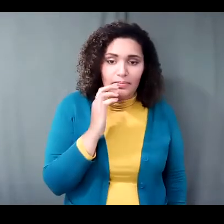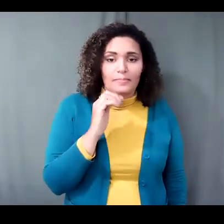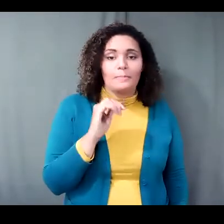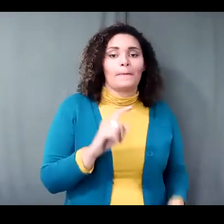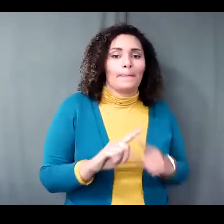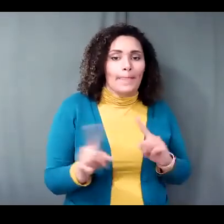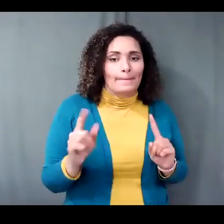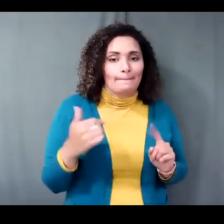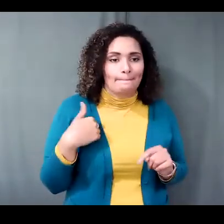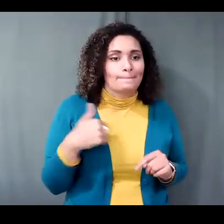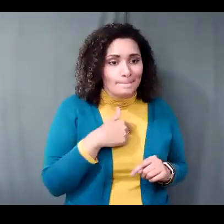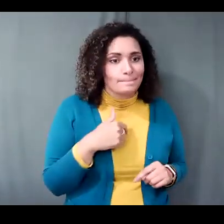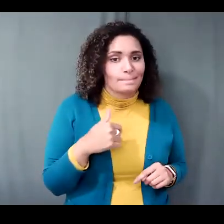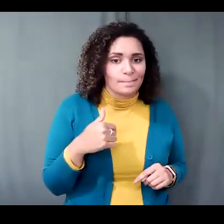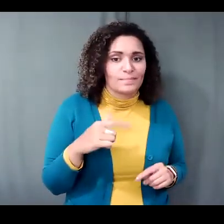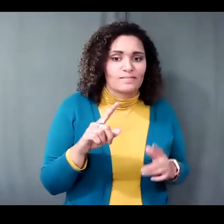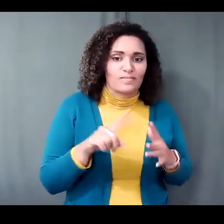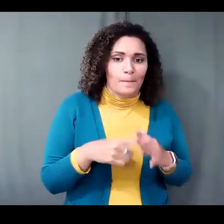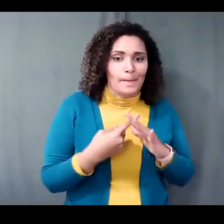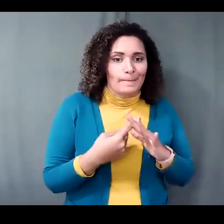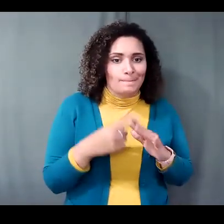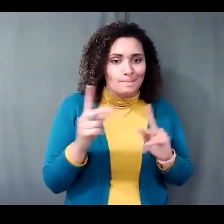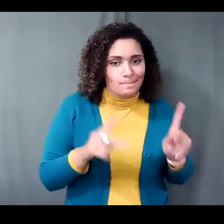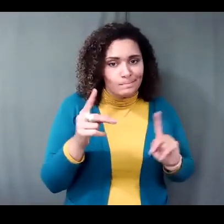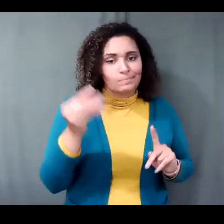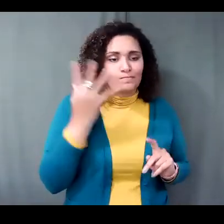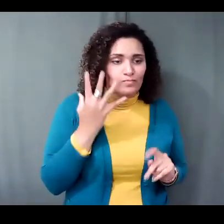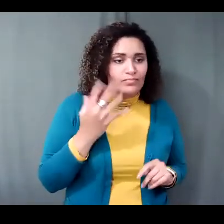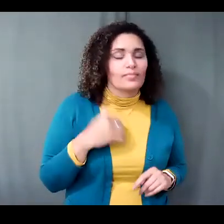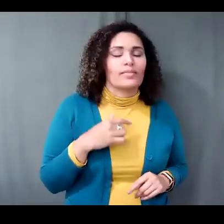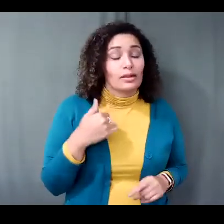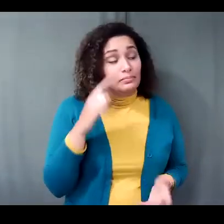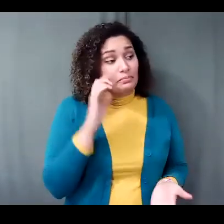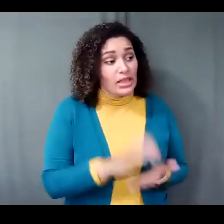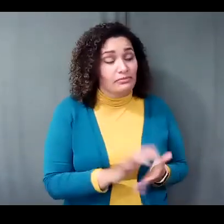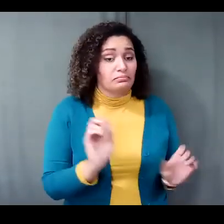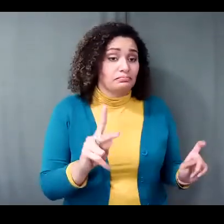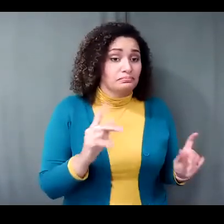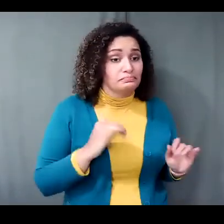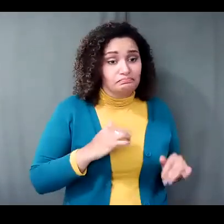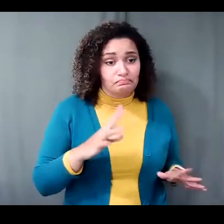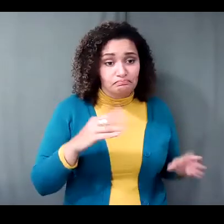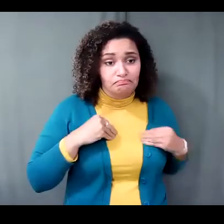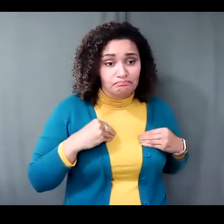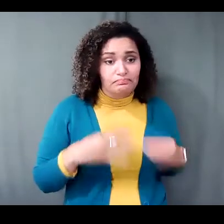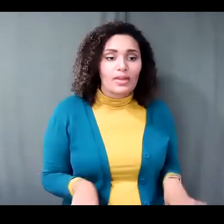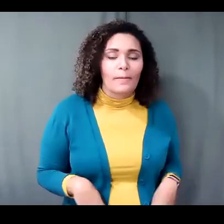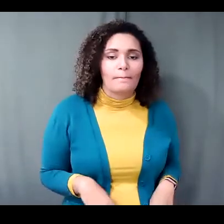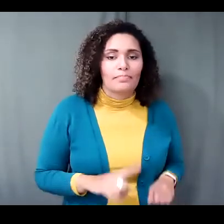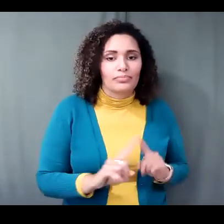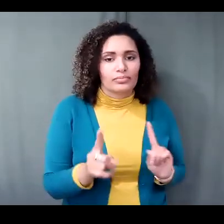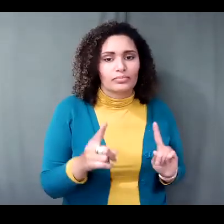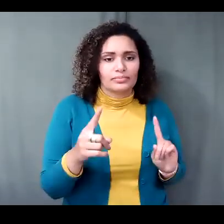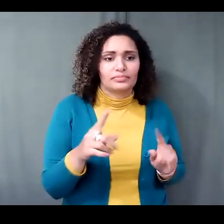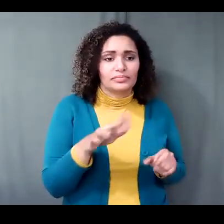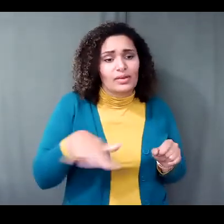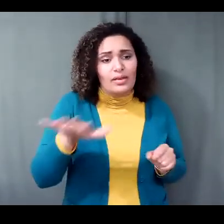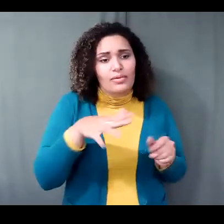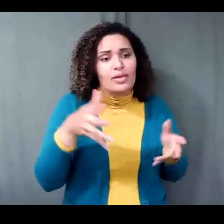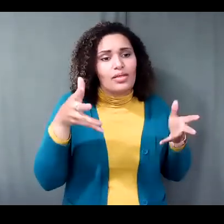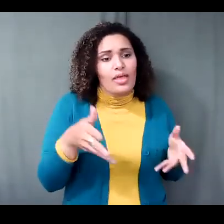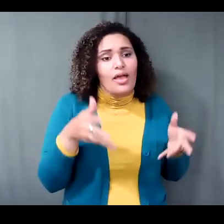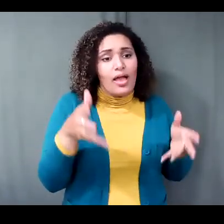we started, that's what everyone told us, and we sort of believed it. We said, okay. So we left this block to hang out for probably 3